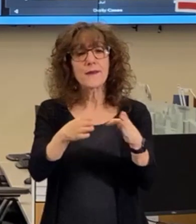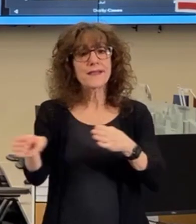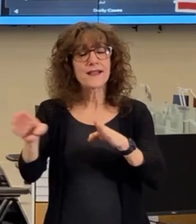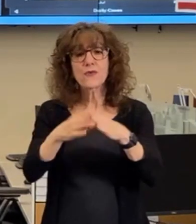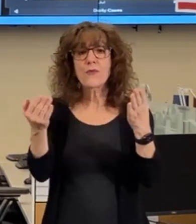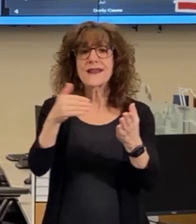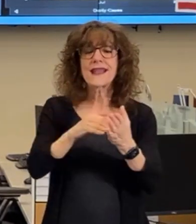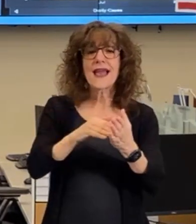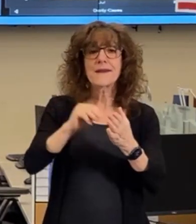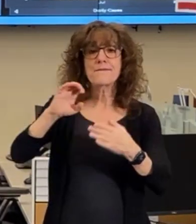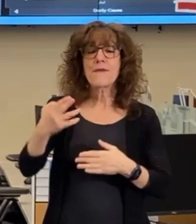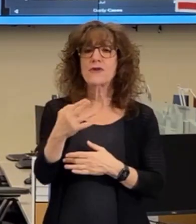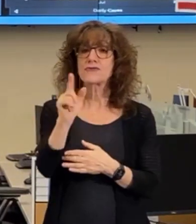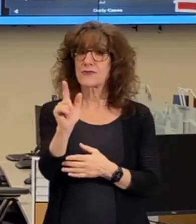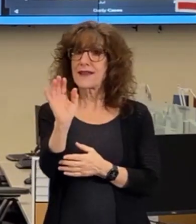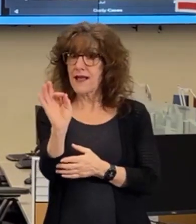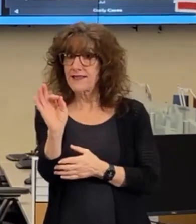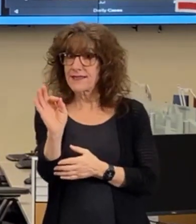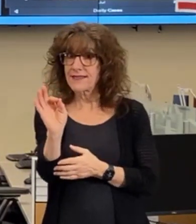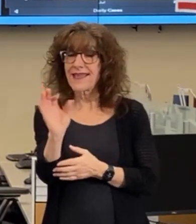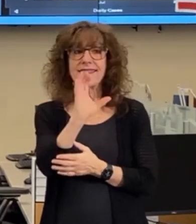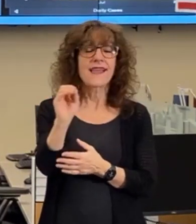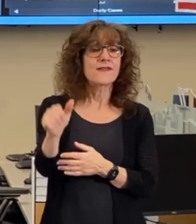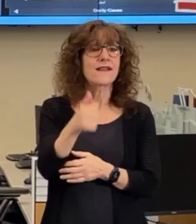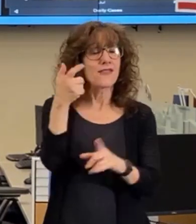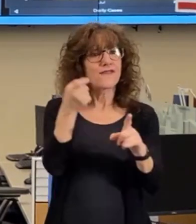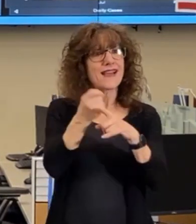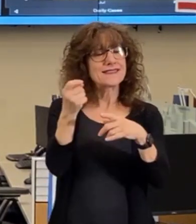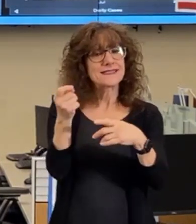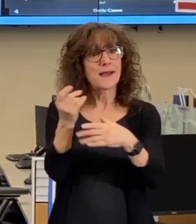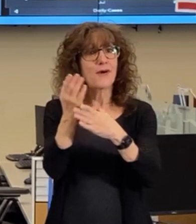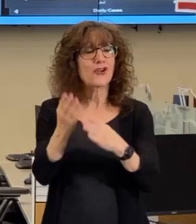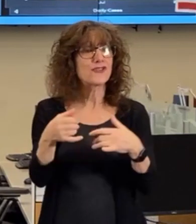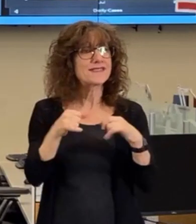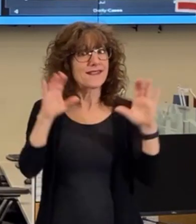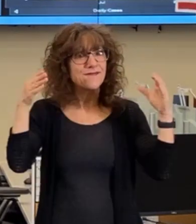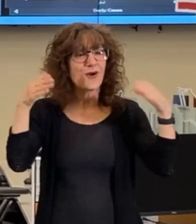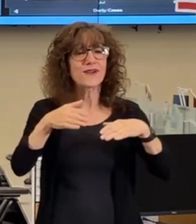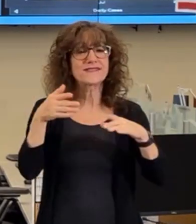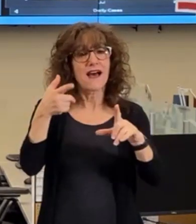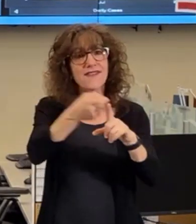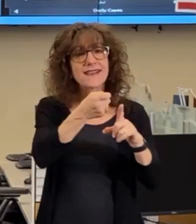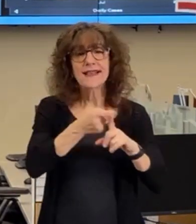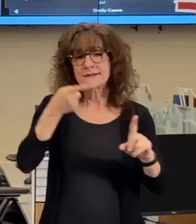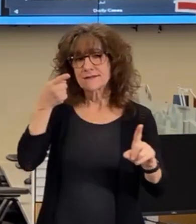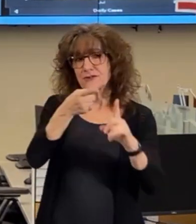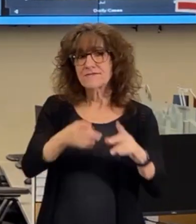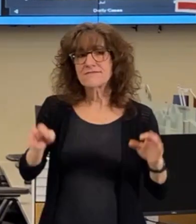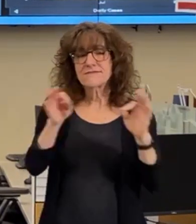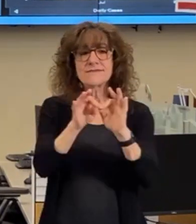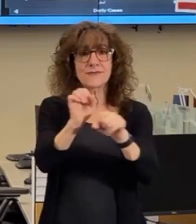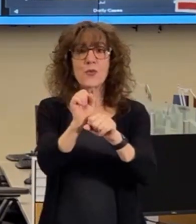on March 29th. The county and other vaccine partners are still focused on vaccinating certain essential